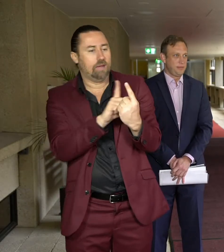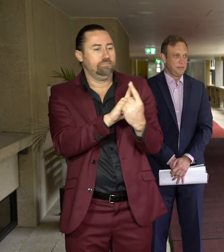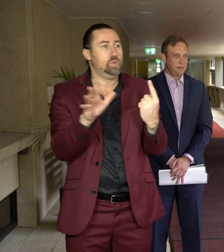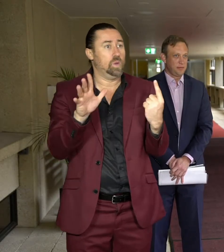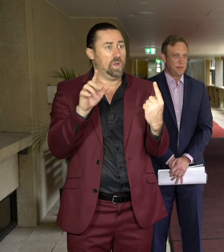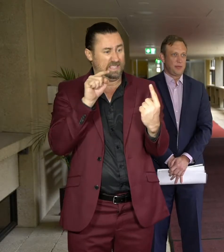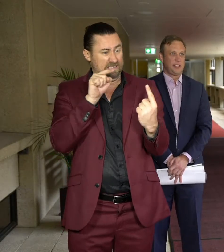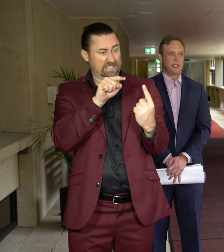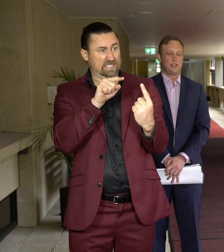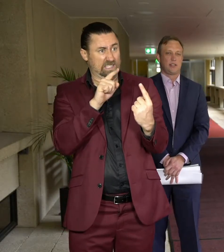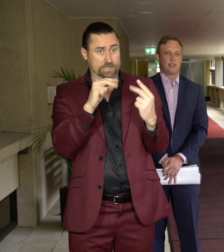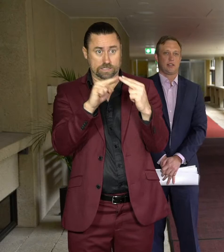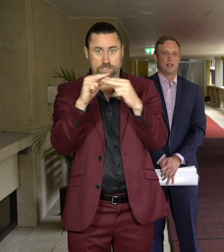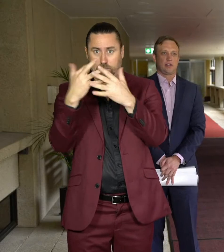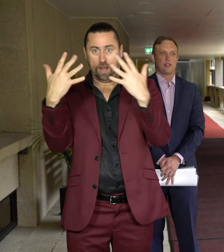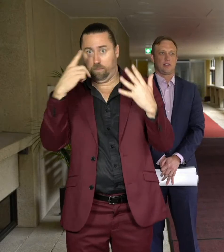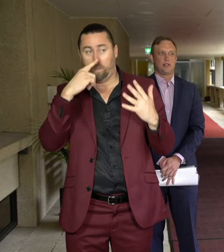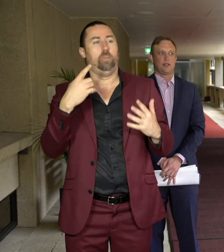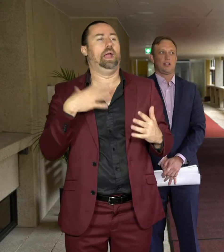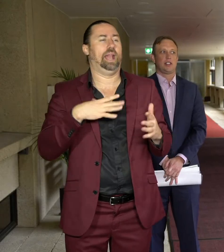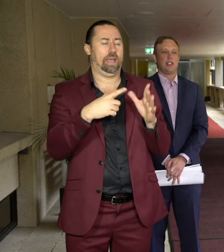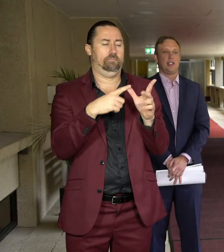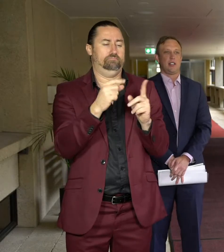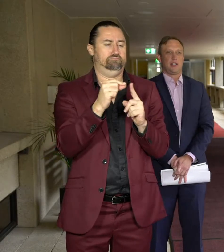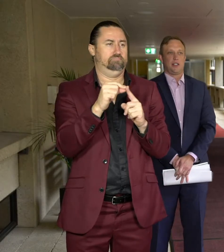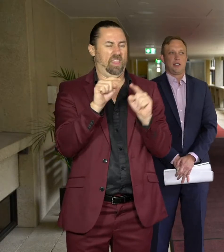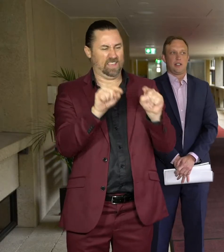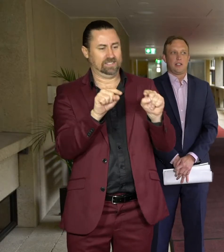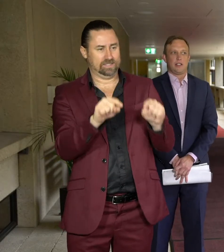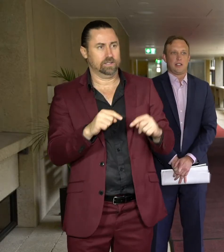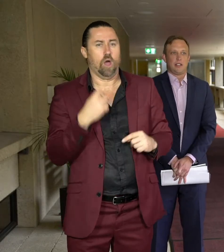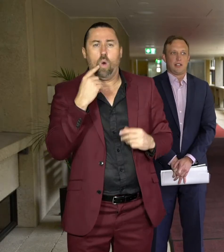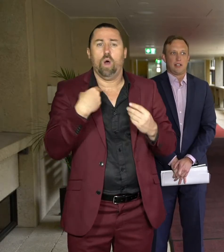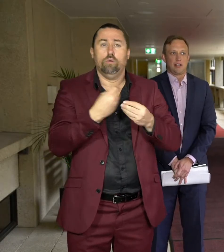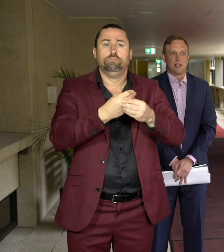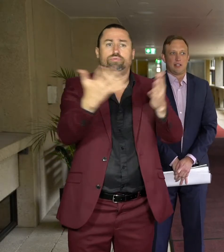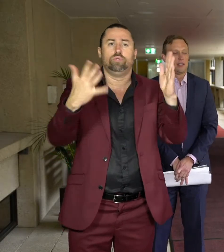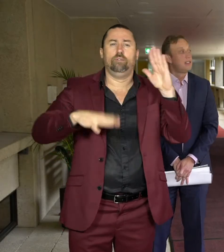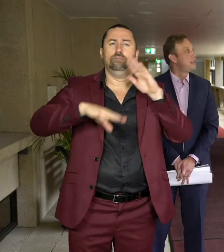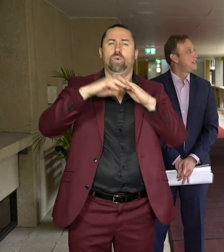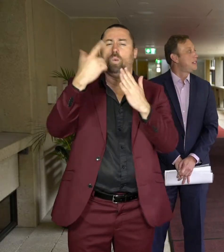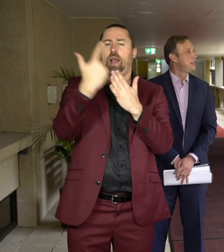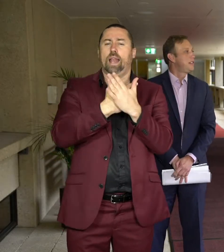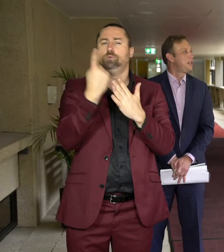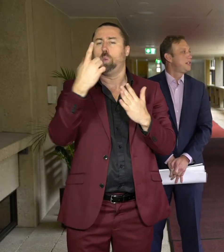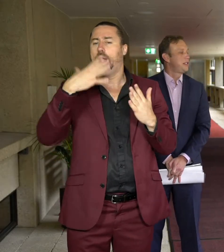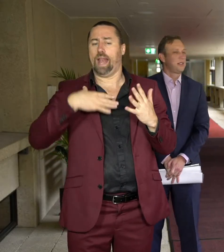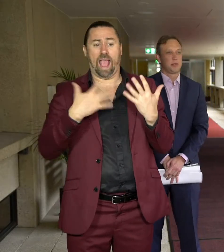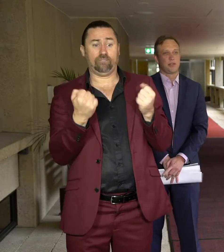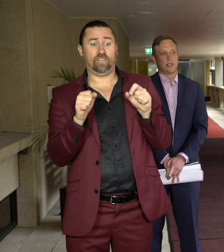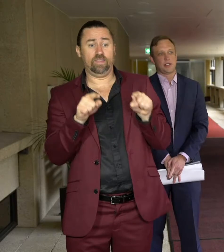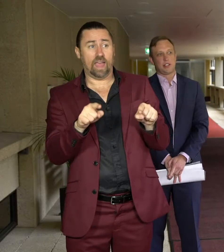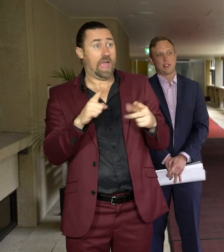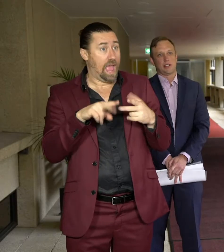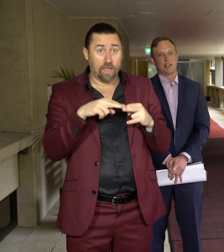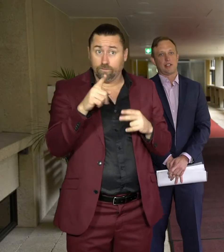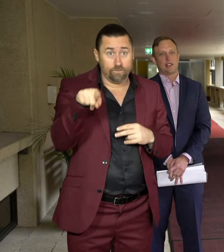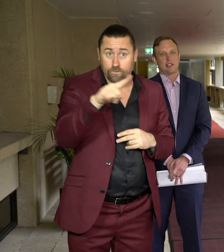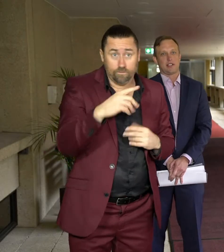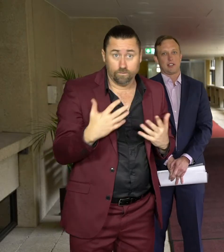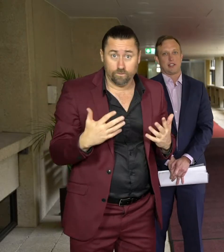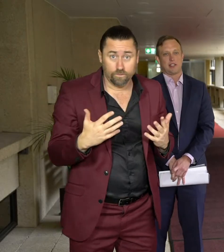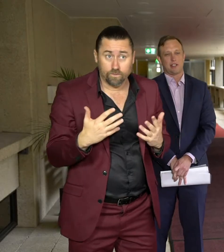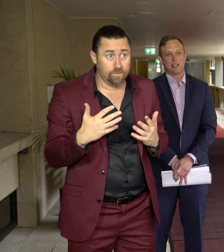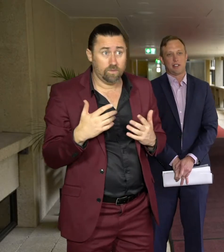to be using this app. So even when we do put the full list out, even if you're not on that list, we